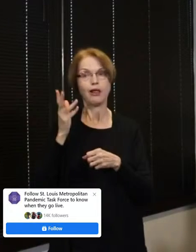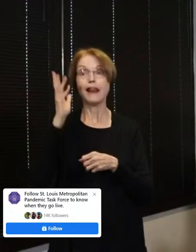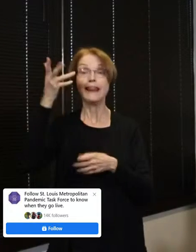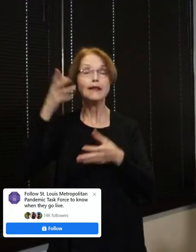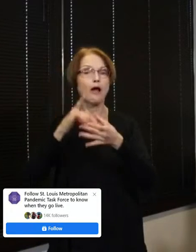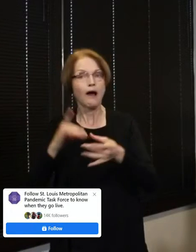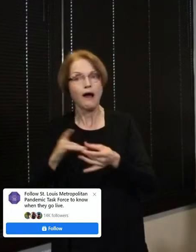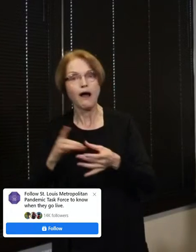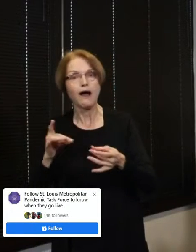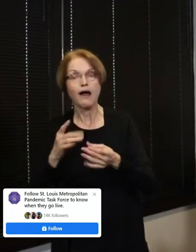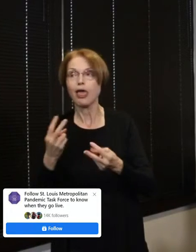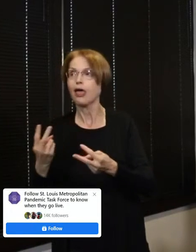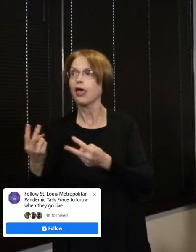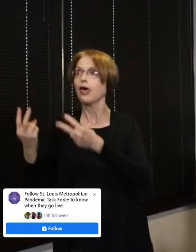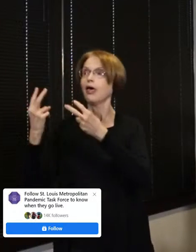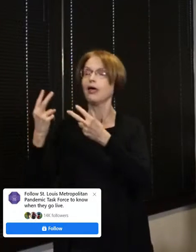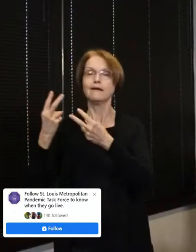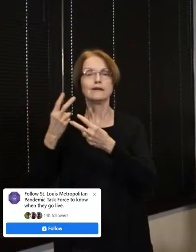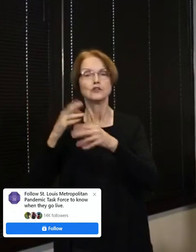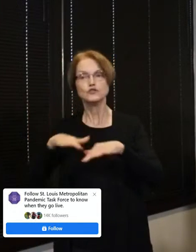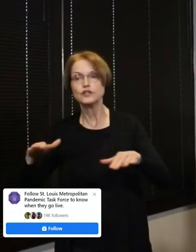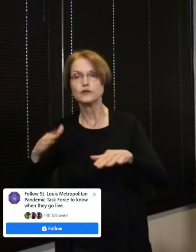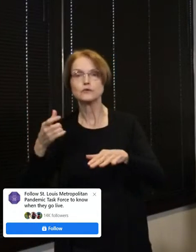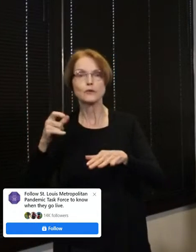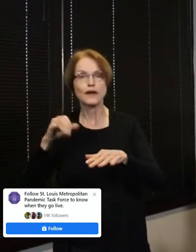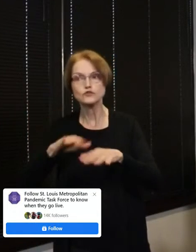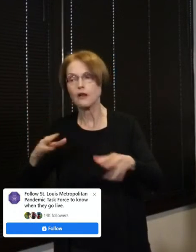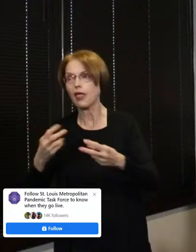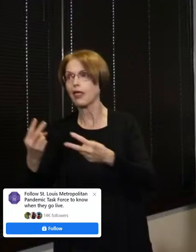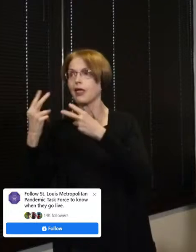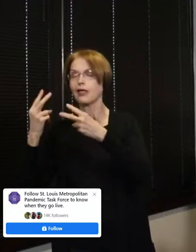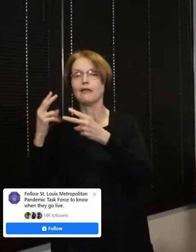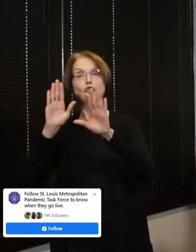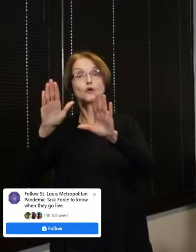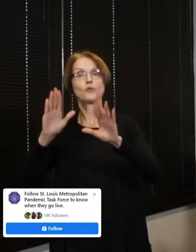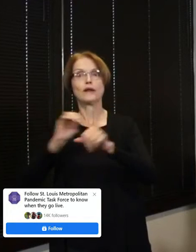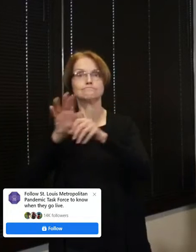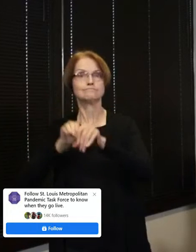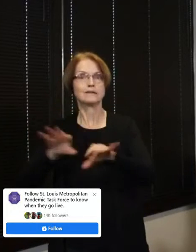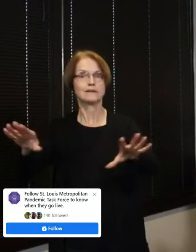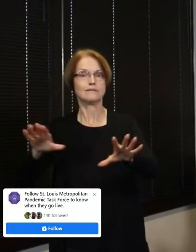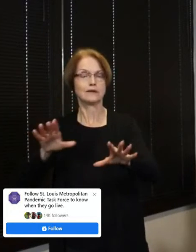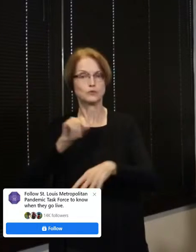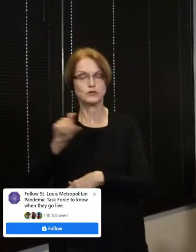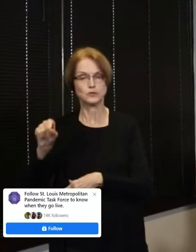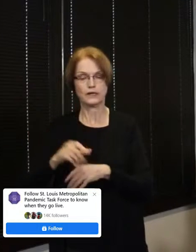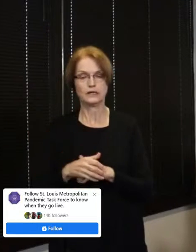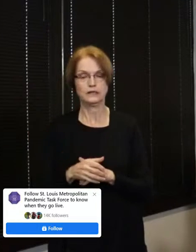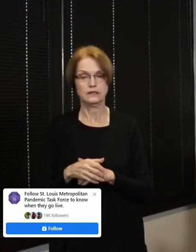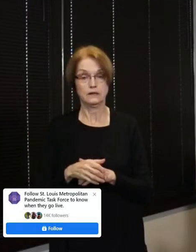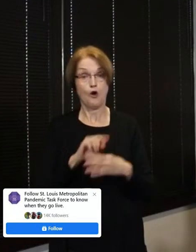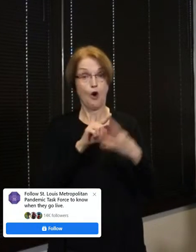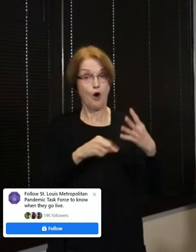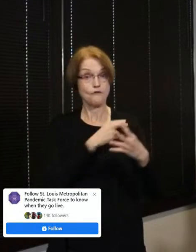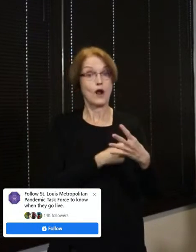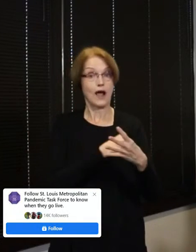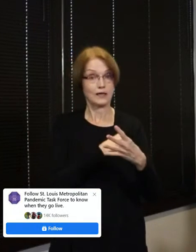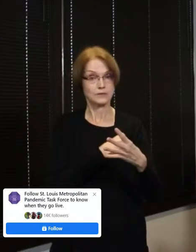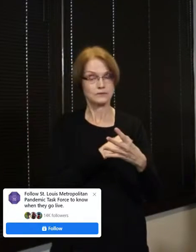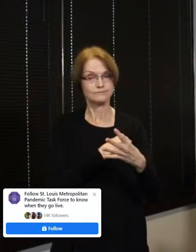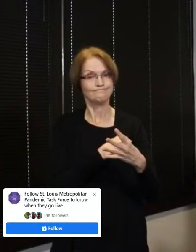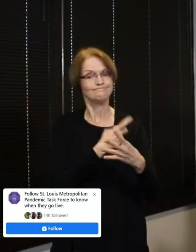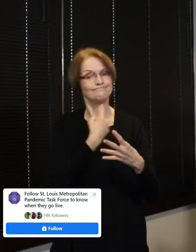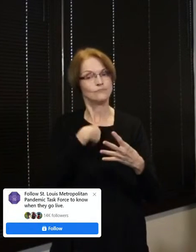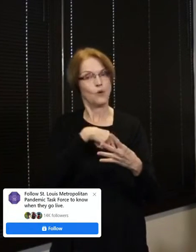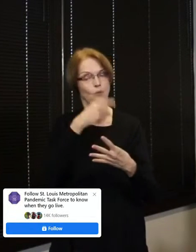of 2020. But I know I speak for everyone in the task force health systems when I say I hope that you will experience